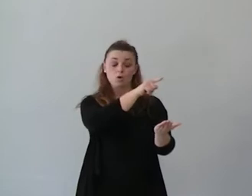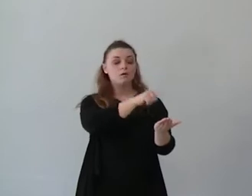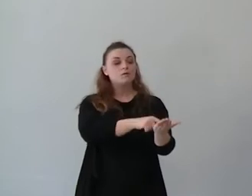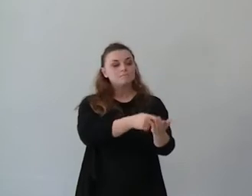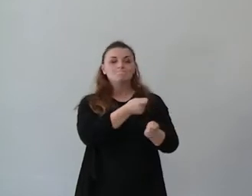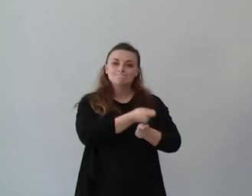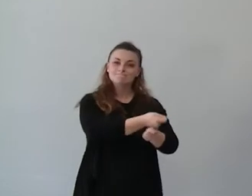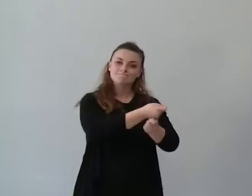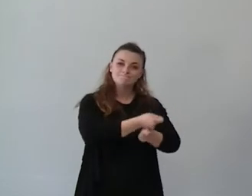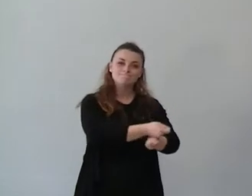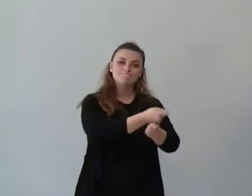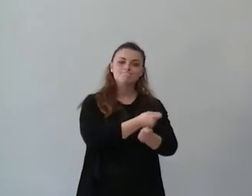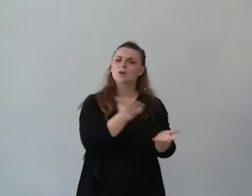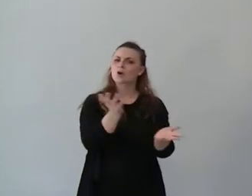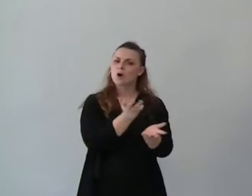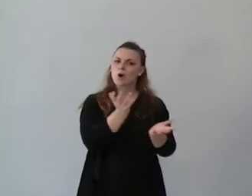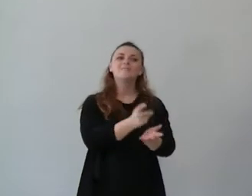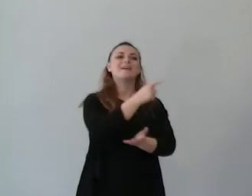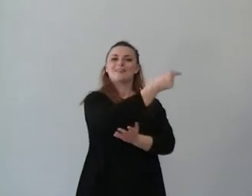gli ha insegnato.